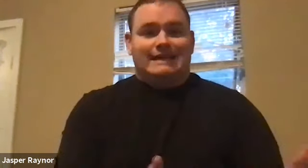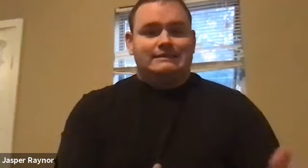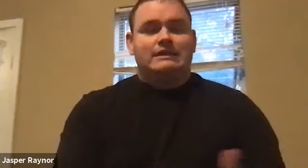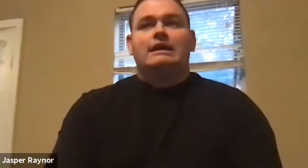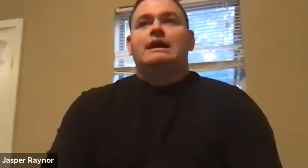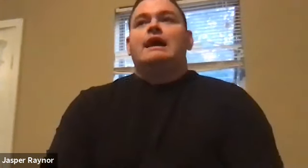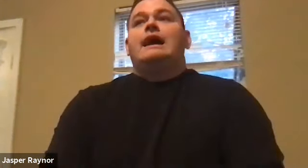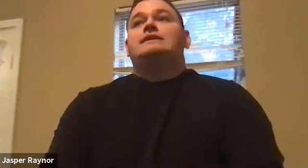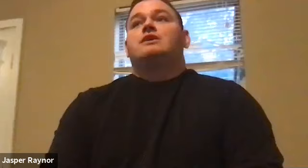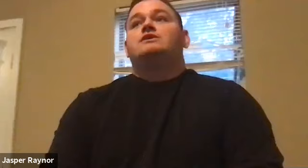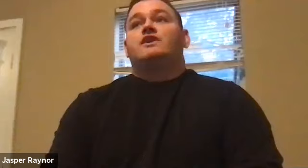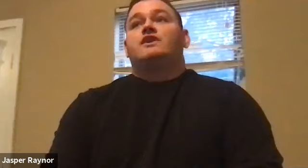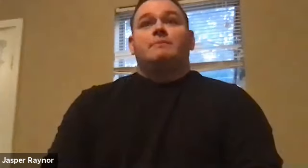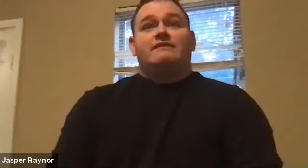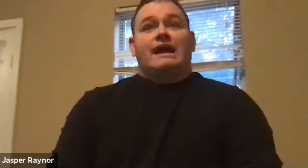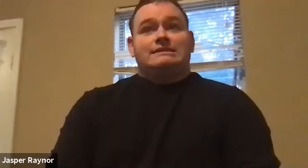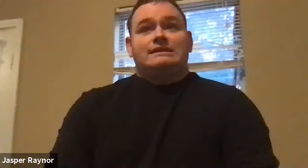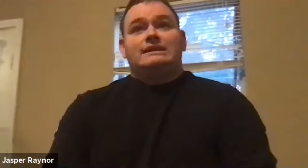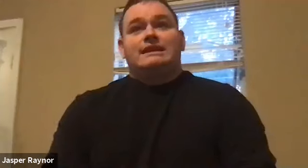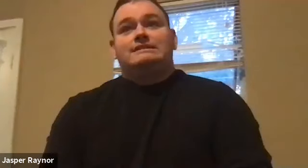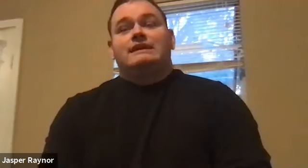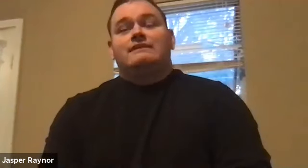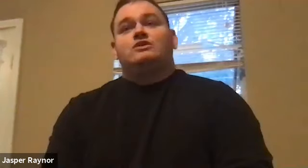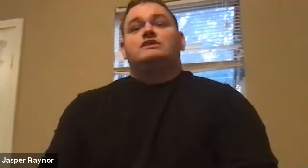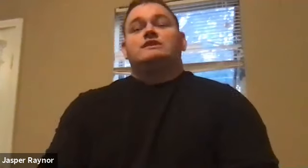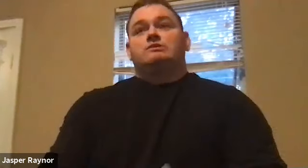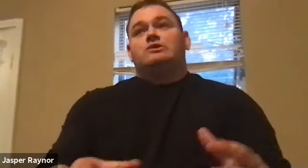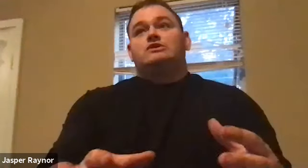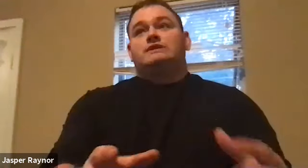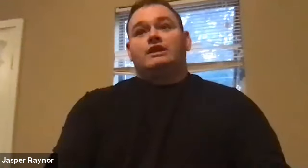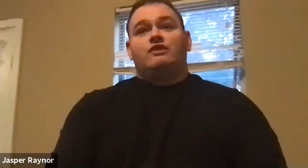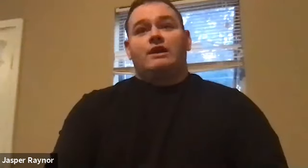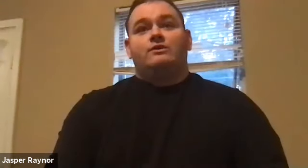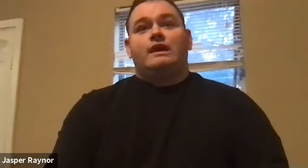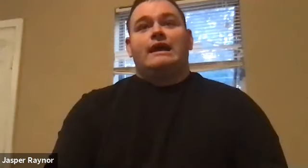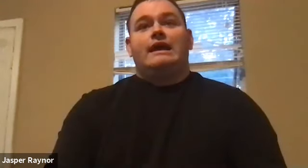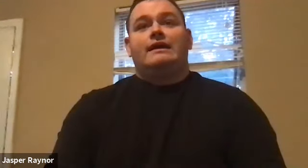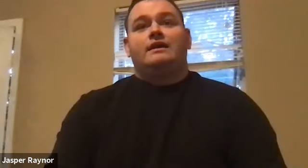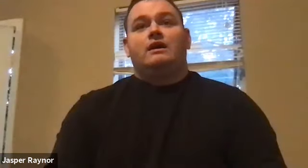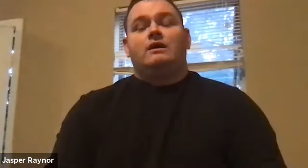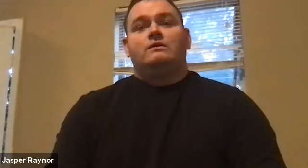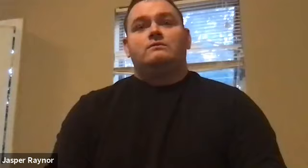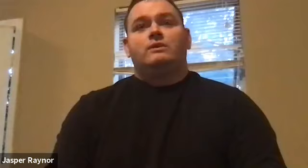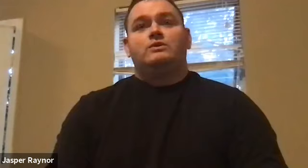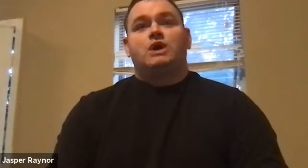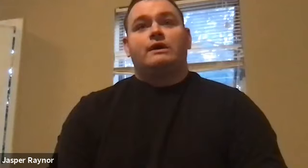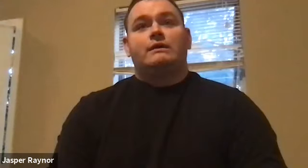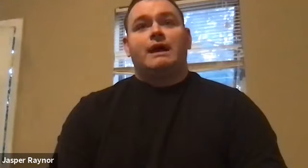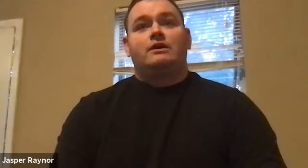access. And so the first bit of access that he had to deaf culture is we were sitting around and we were talking about